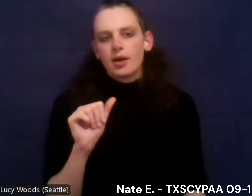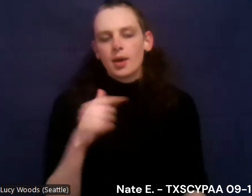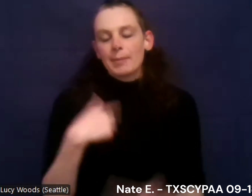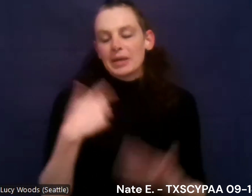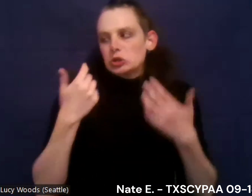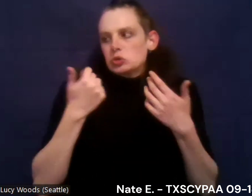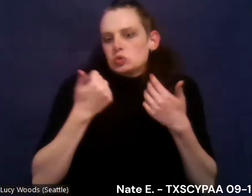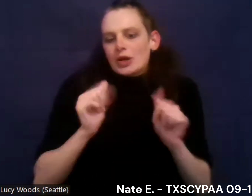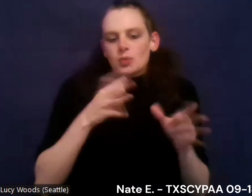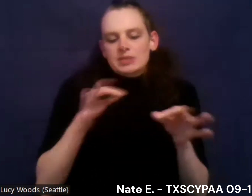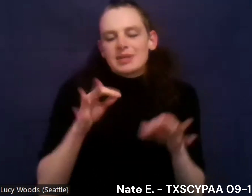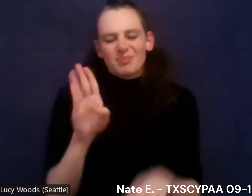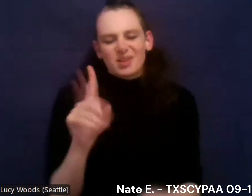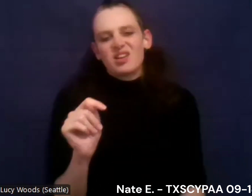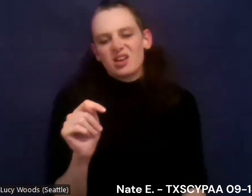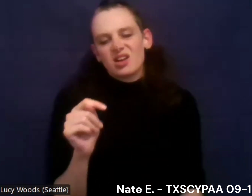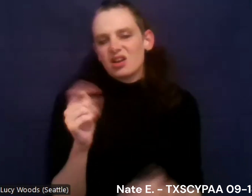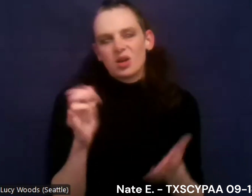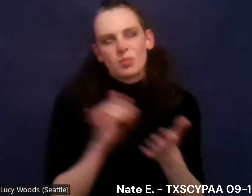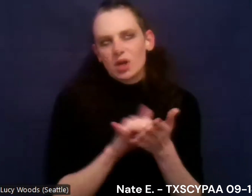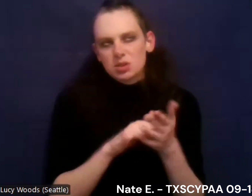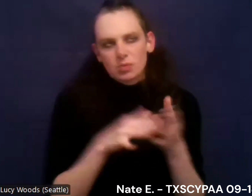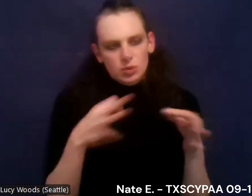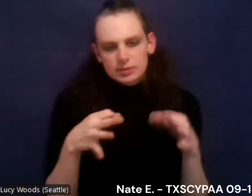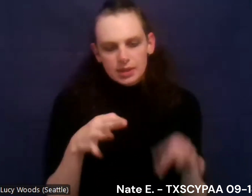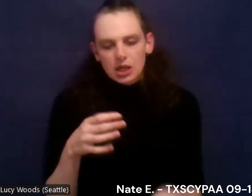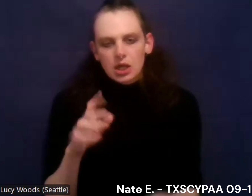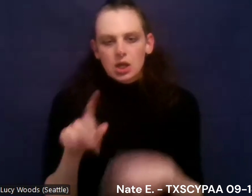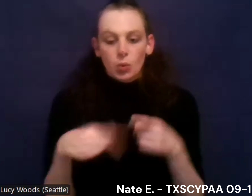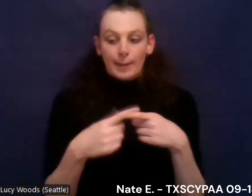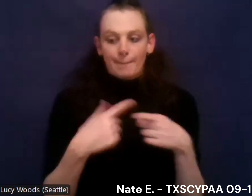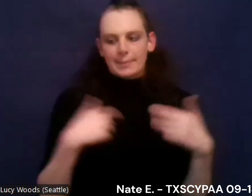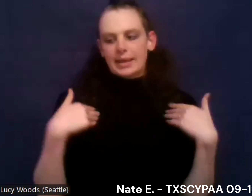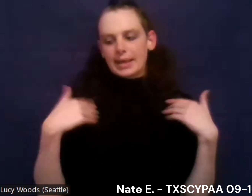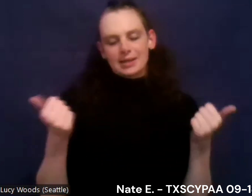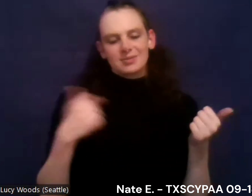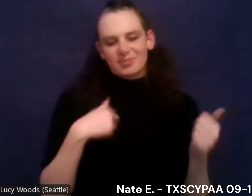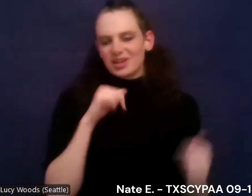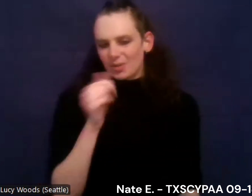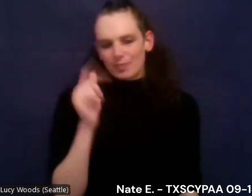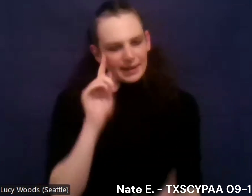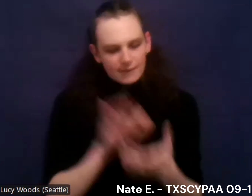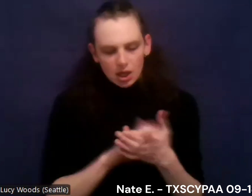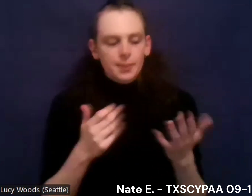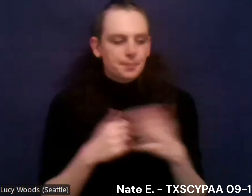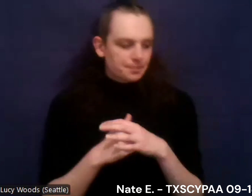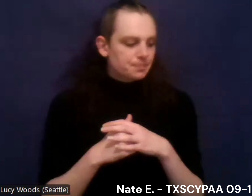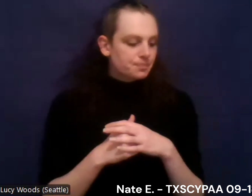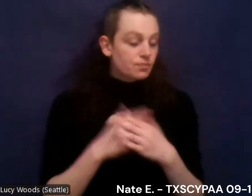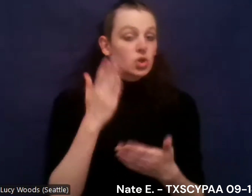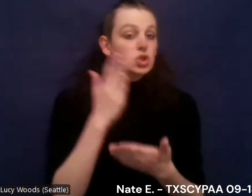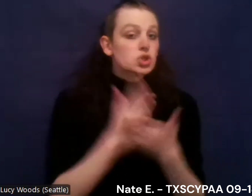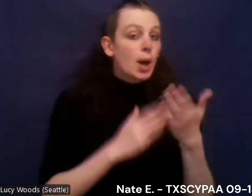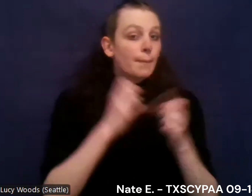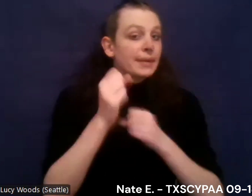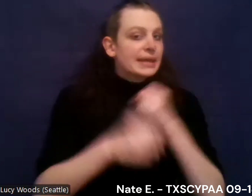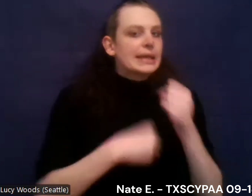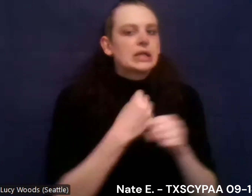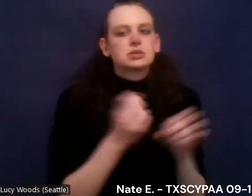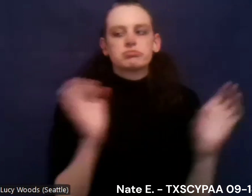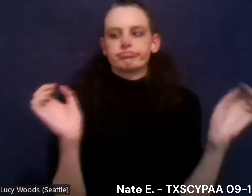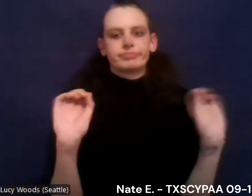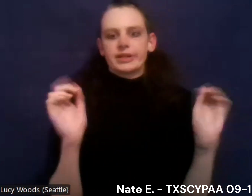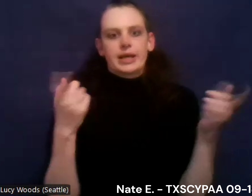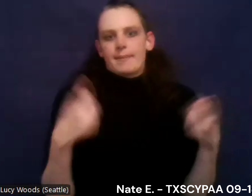so impossible, like because I know I wouldn't have heard it whenever I was a young person, but like there were just these years where like nothing happened,